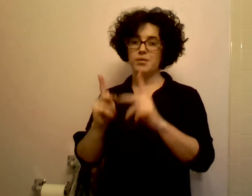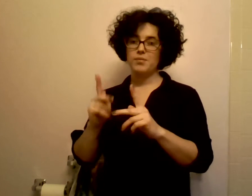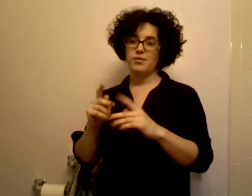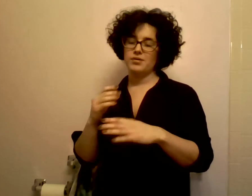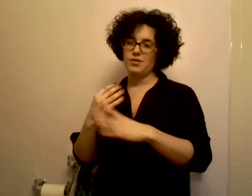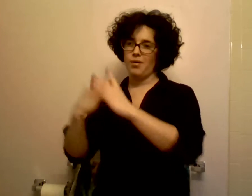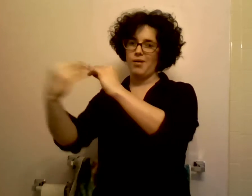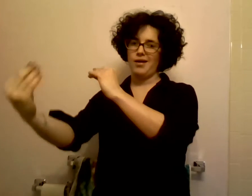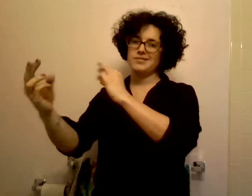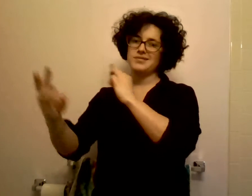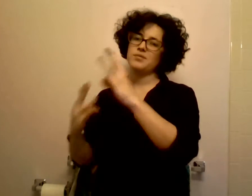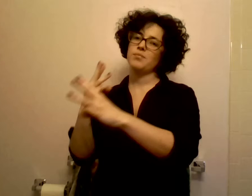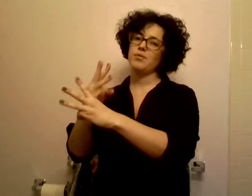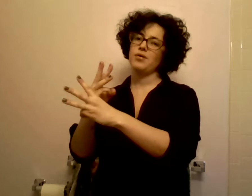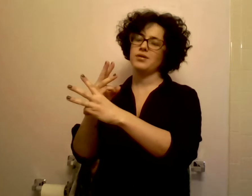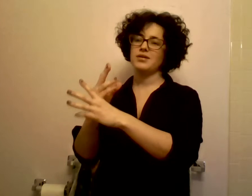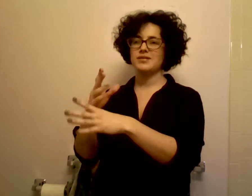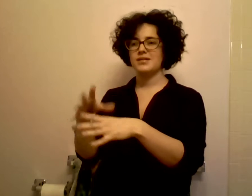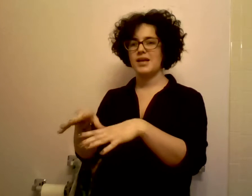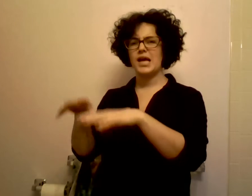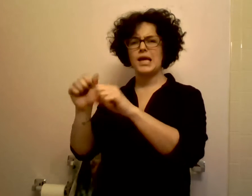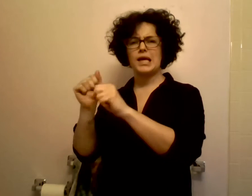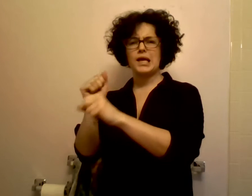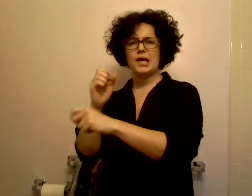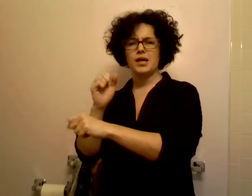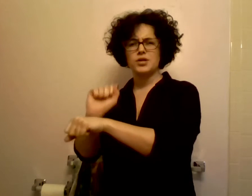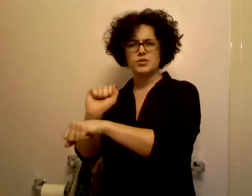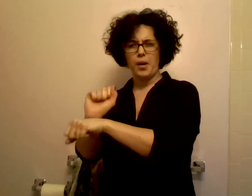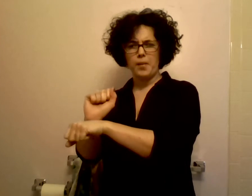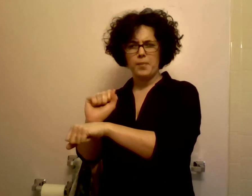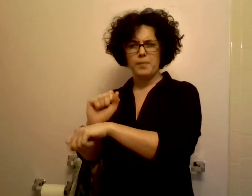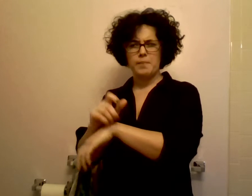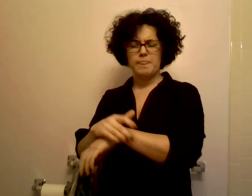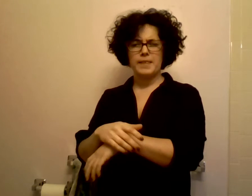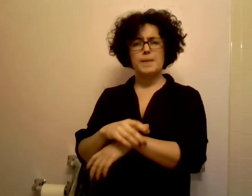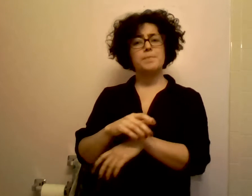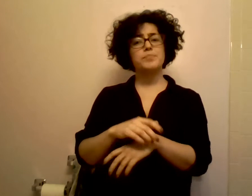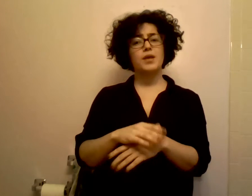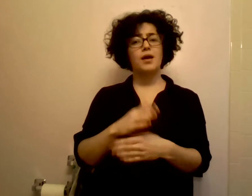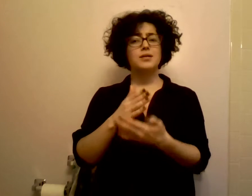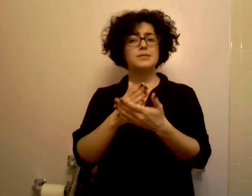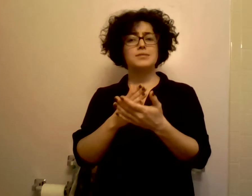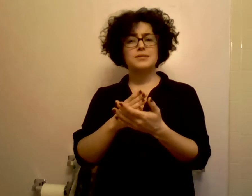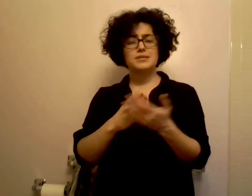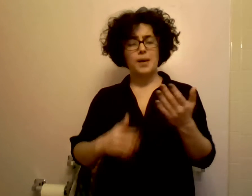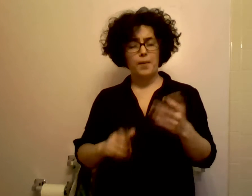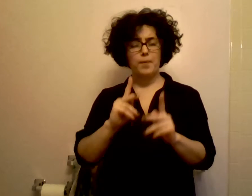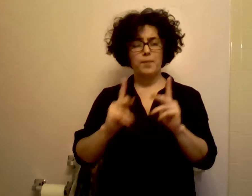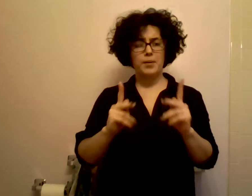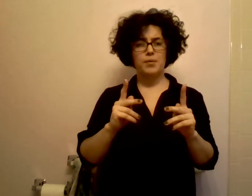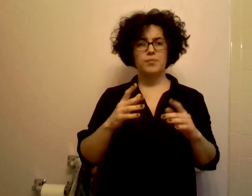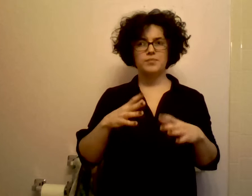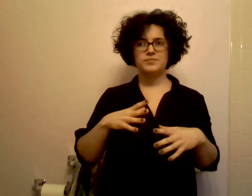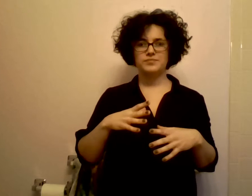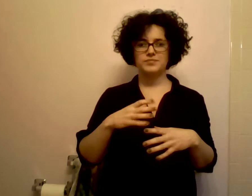the workplace, and others still seem to make the whole world their home. But when a challenge is presented